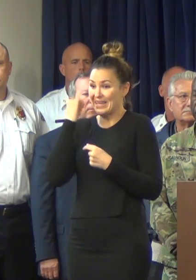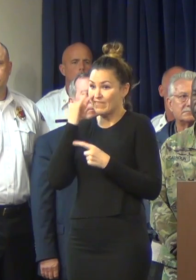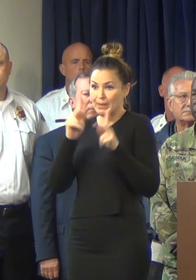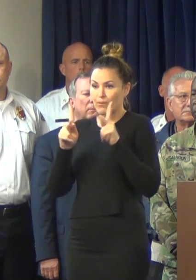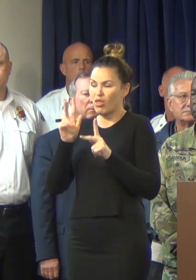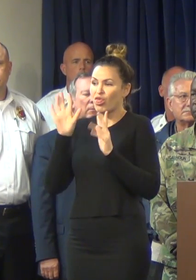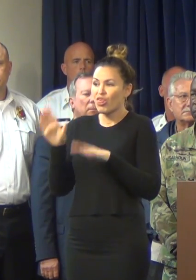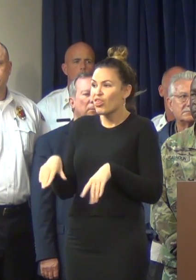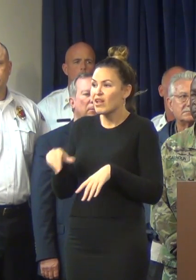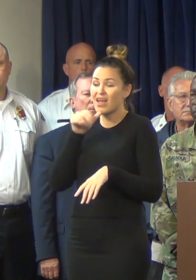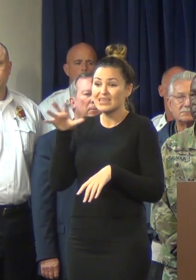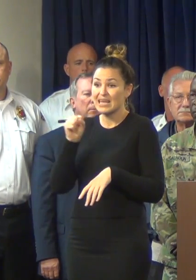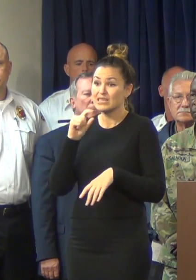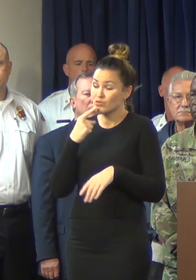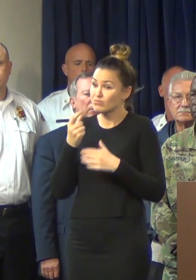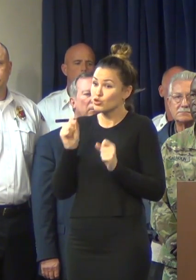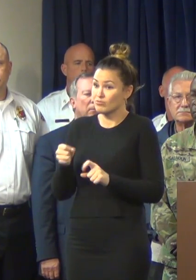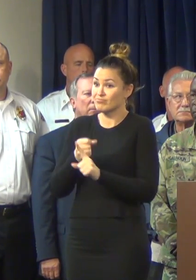this seriously.